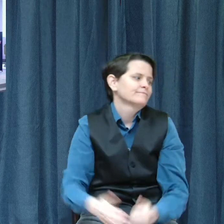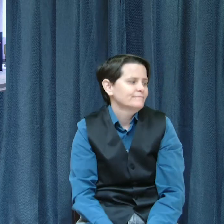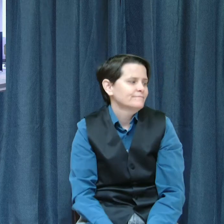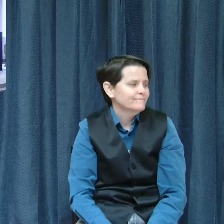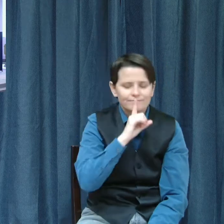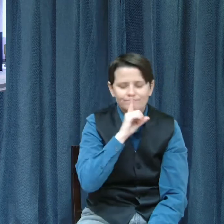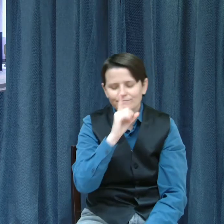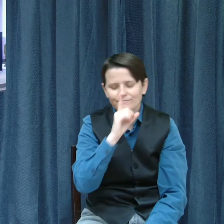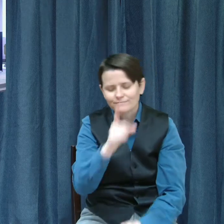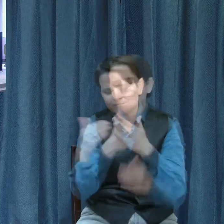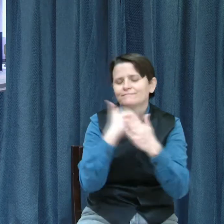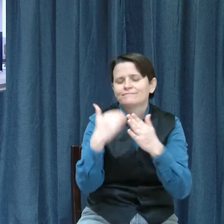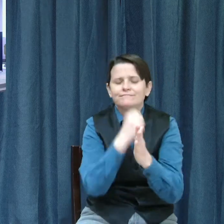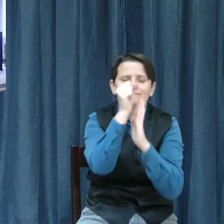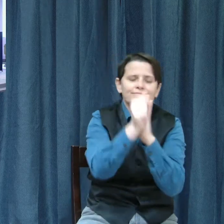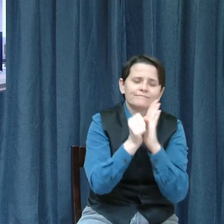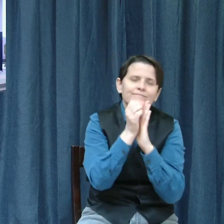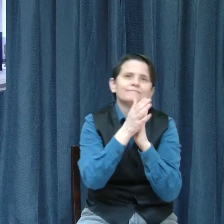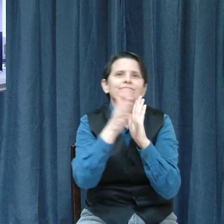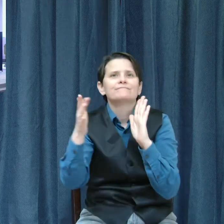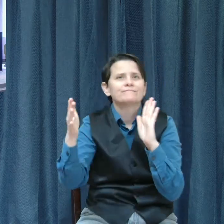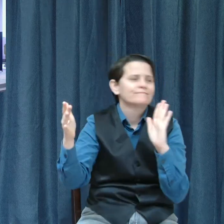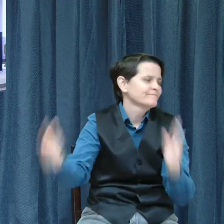It's a new season.